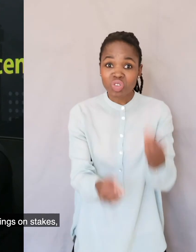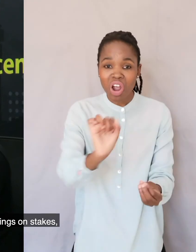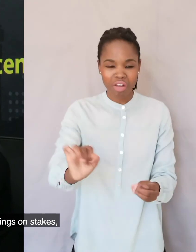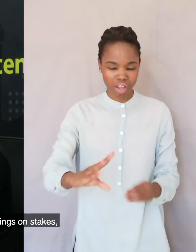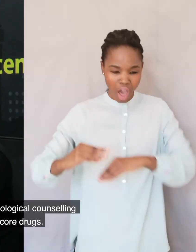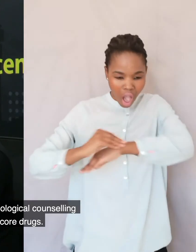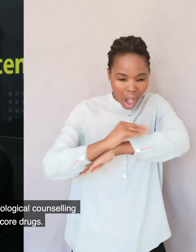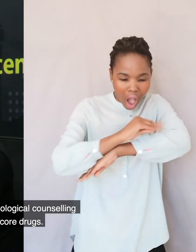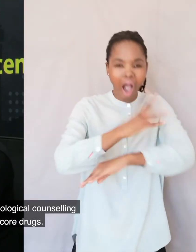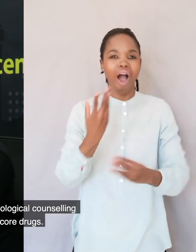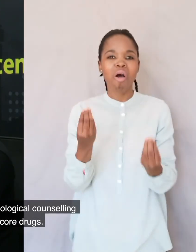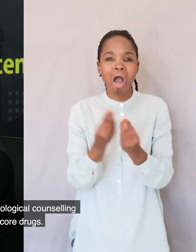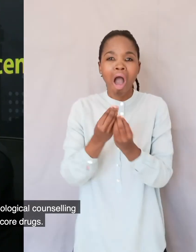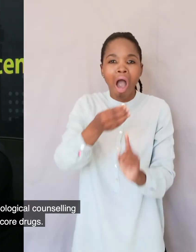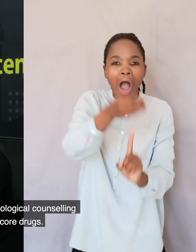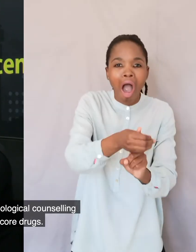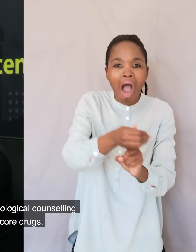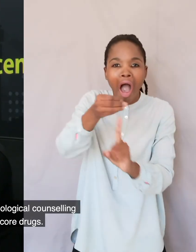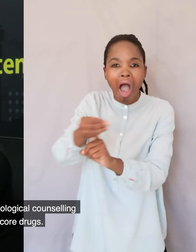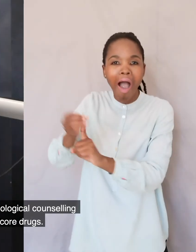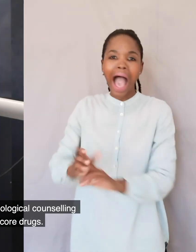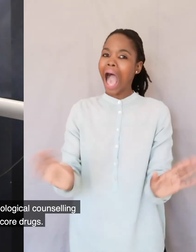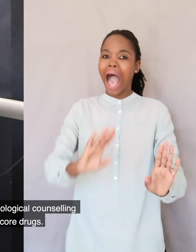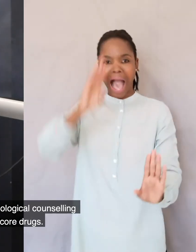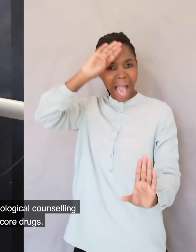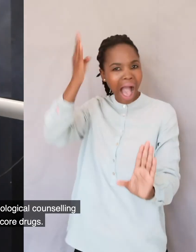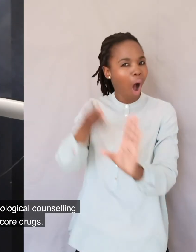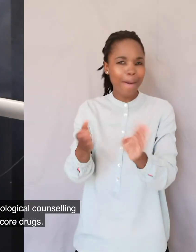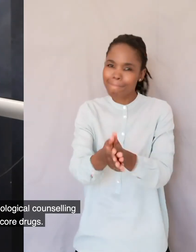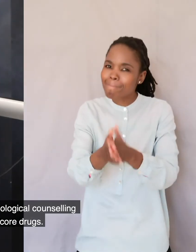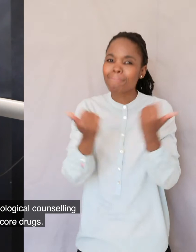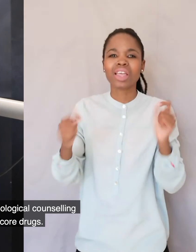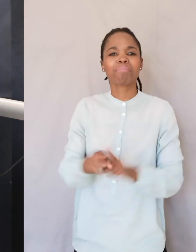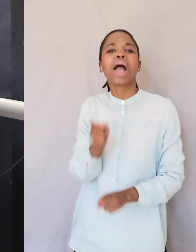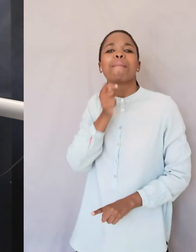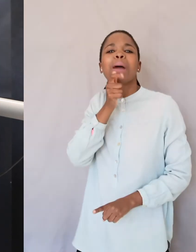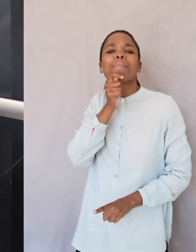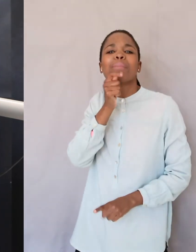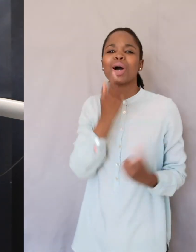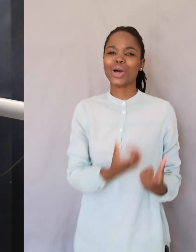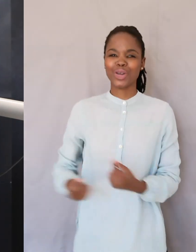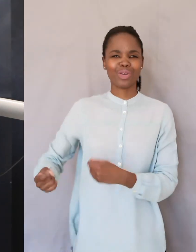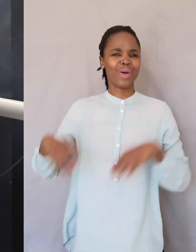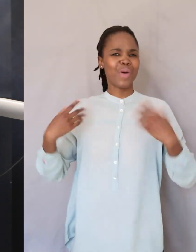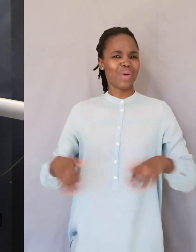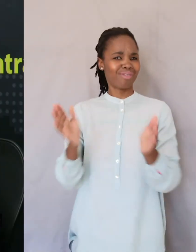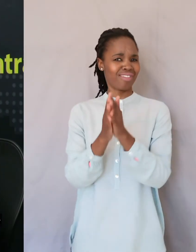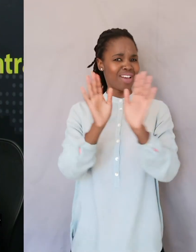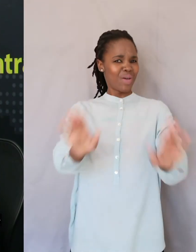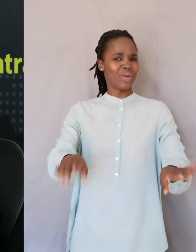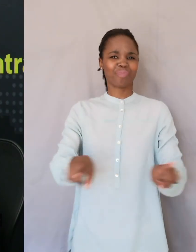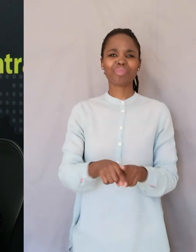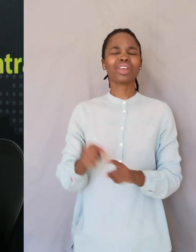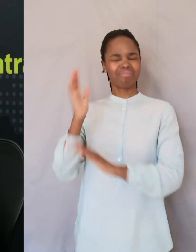on stakes, send them immediately for psychological counseling and possibly some hardcore drugs. My God.